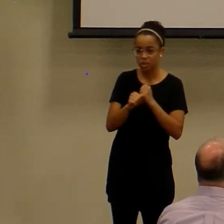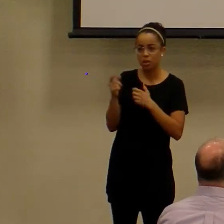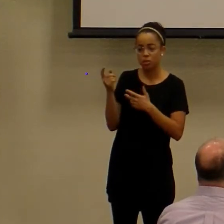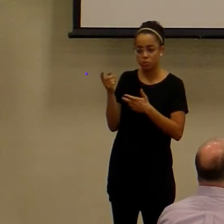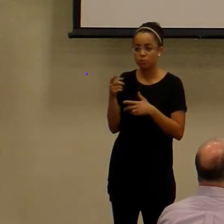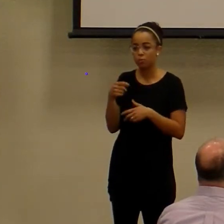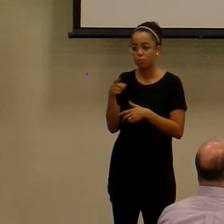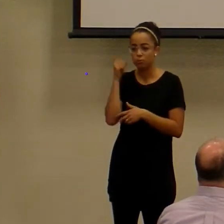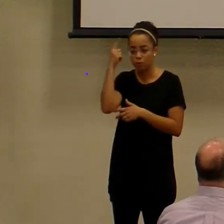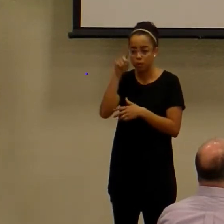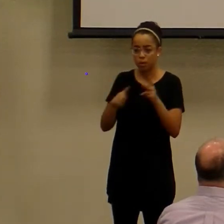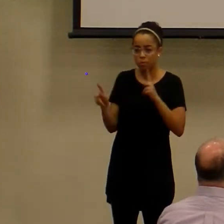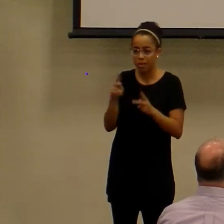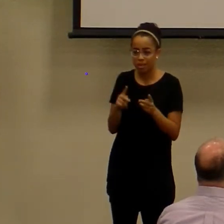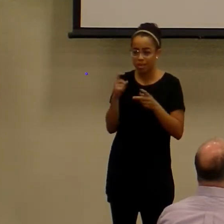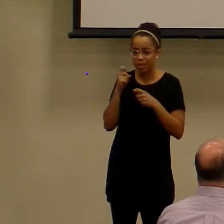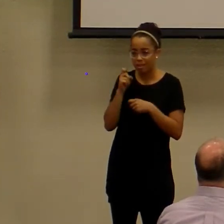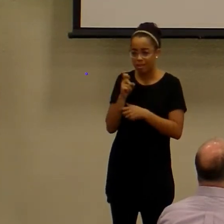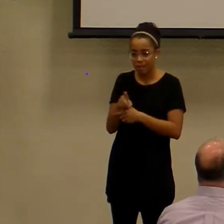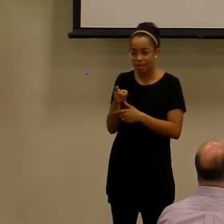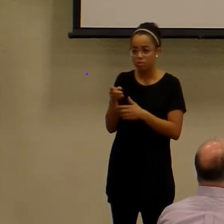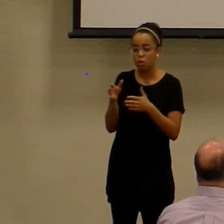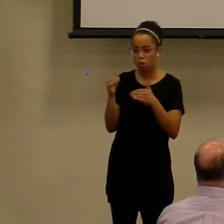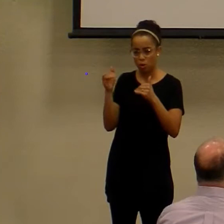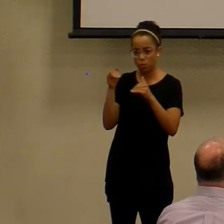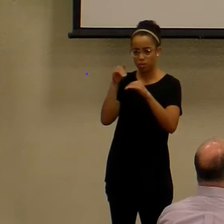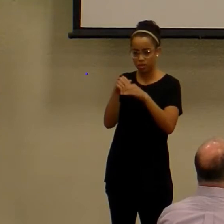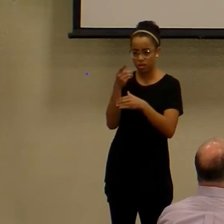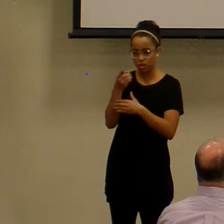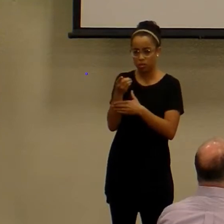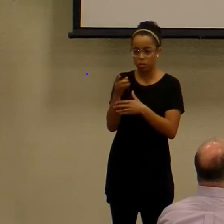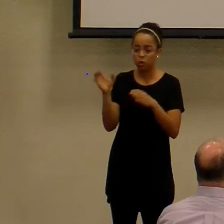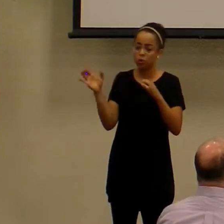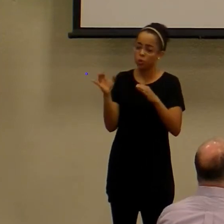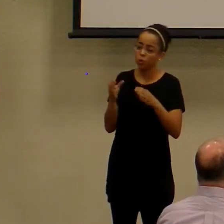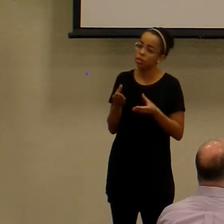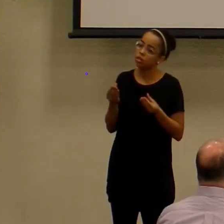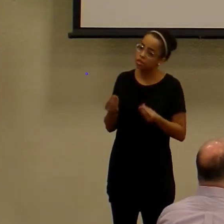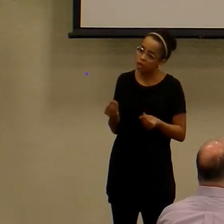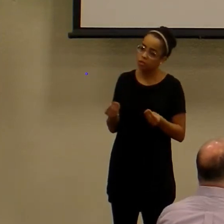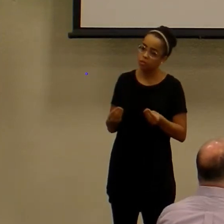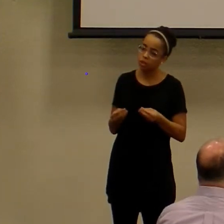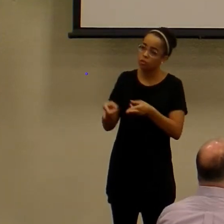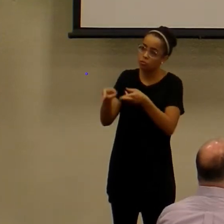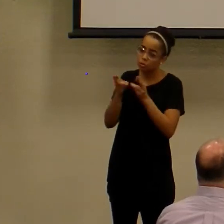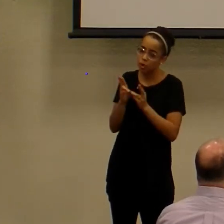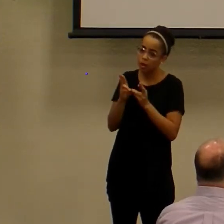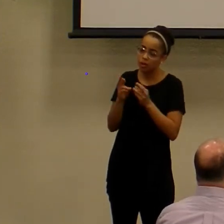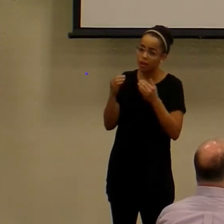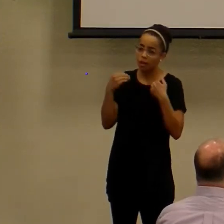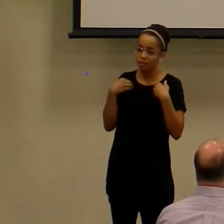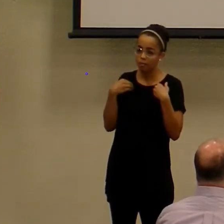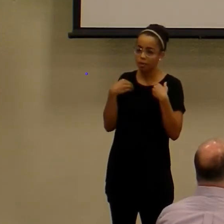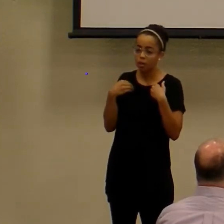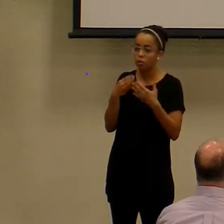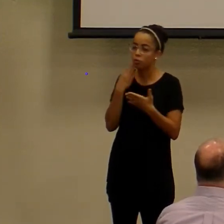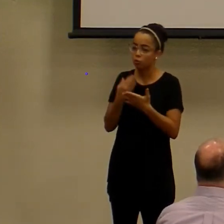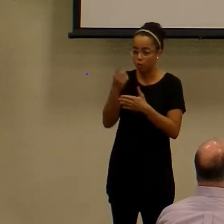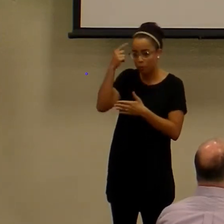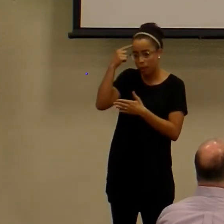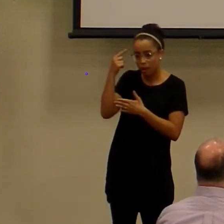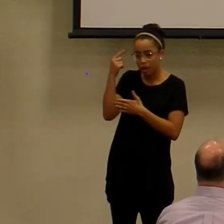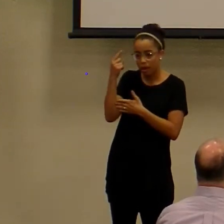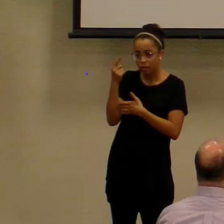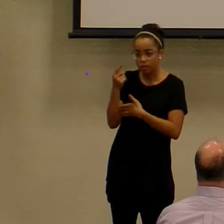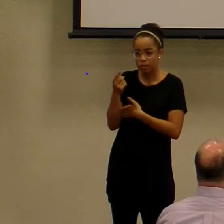that is in you. Yet do it with gentleness and respect, having a good conscience, so that when you are slandered, those